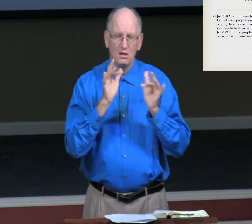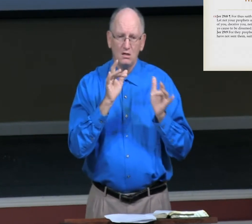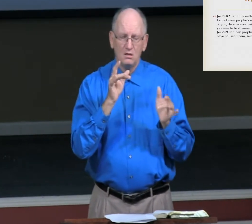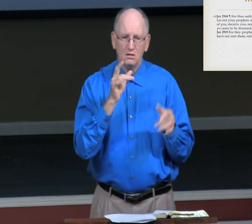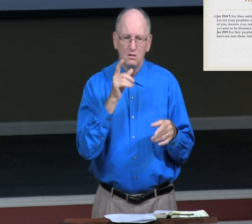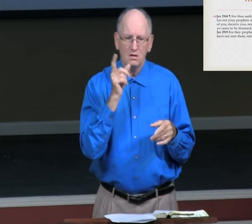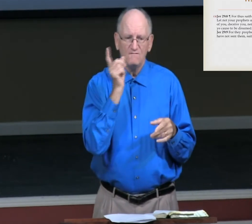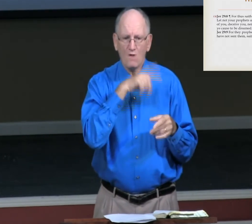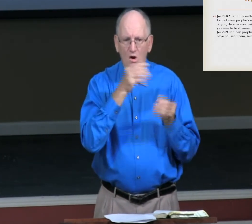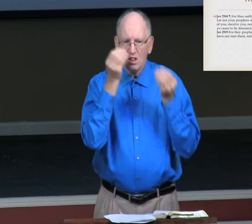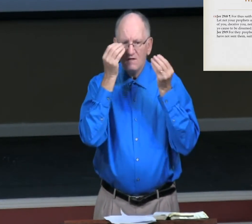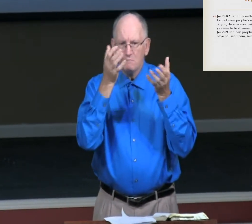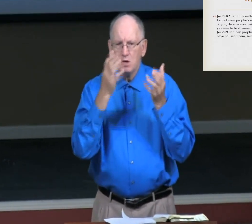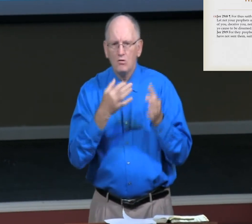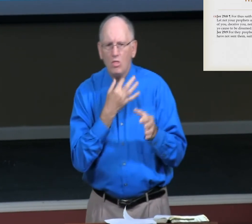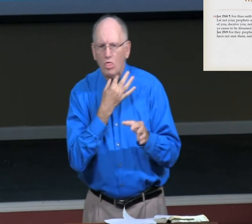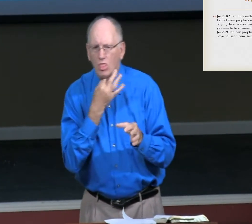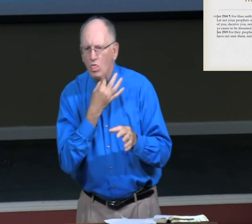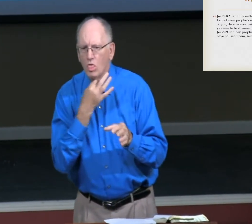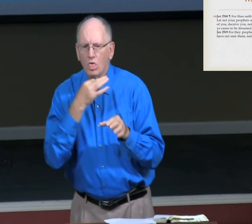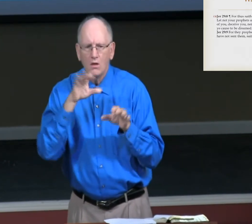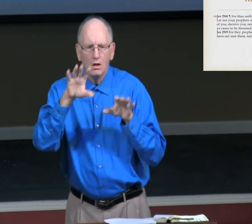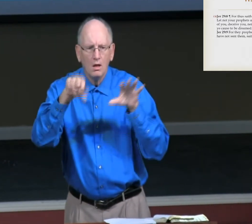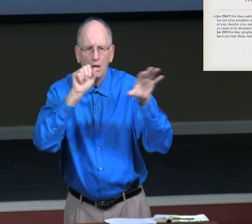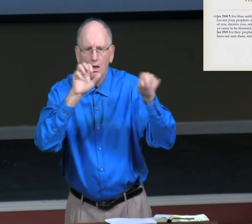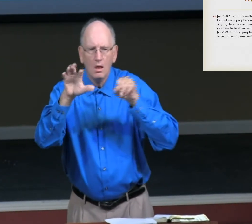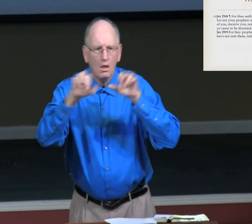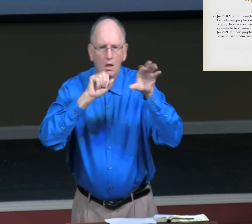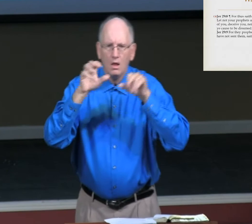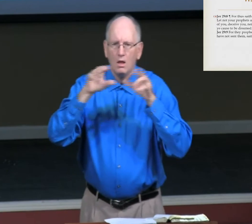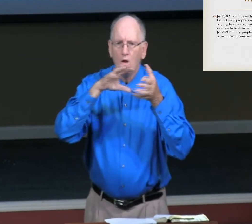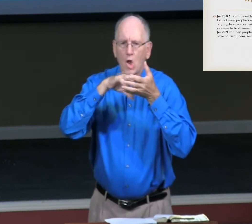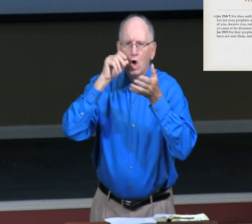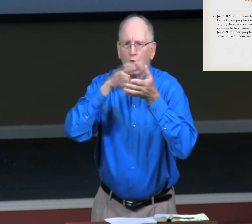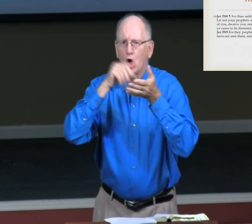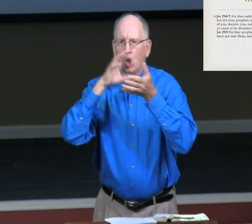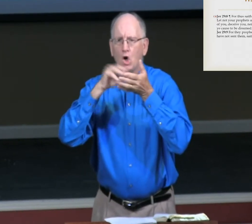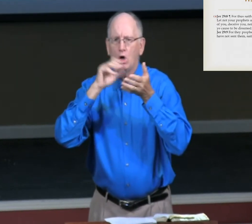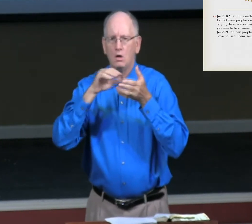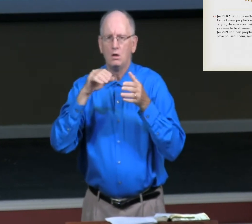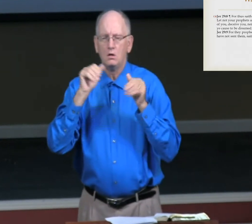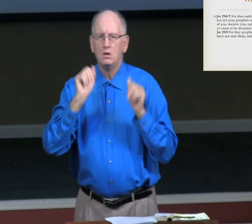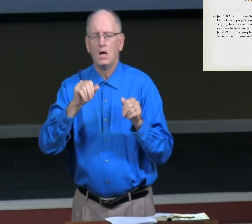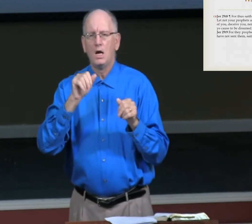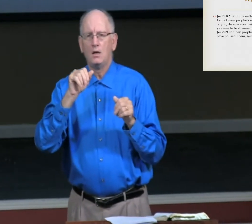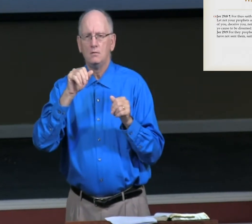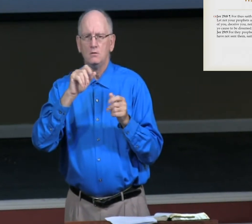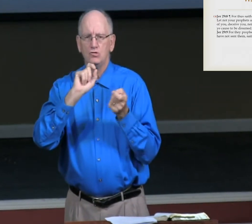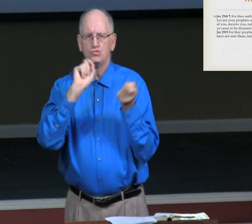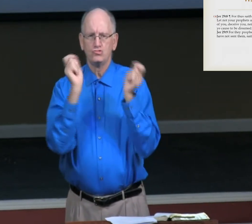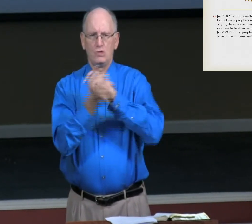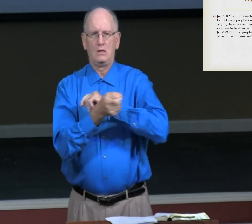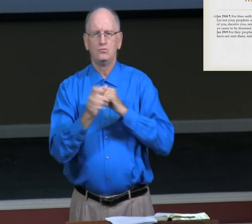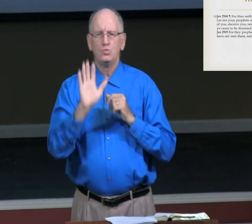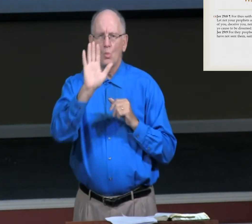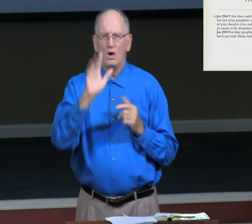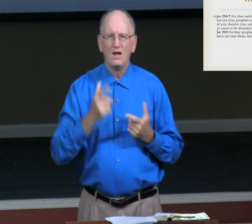know, online, there's false information. You may be curious and you just take whatever's there and you learn. It can cause